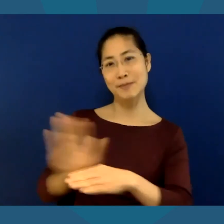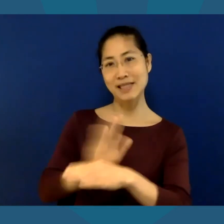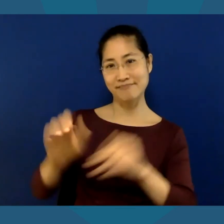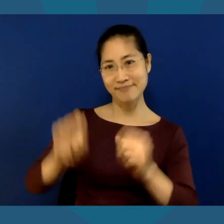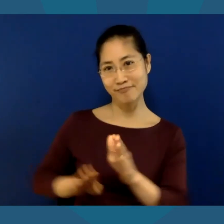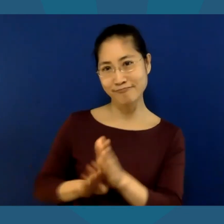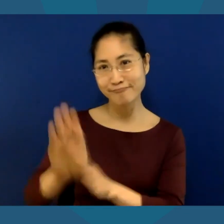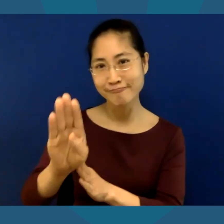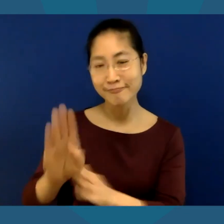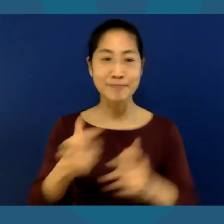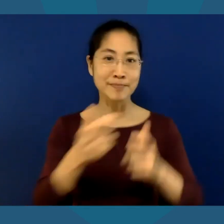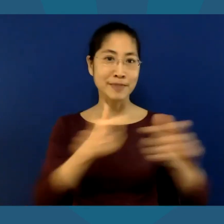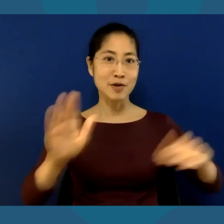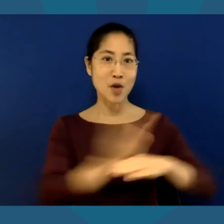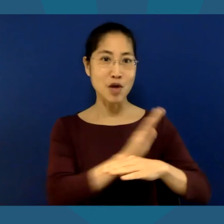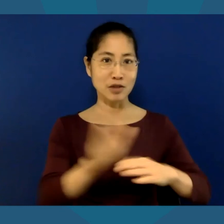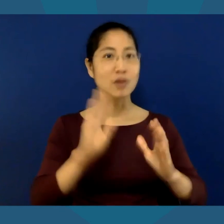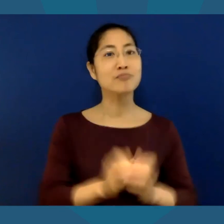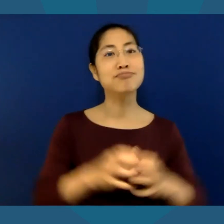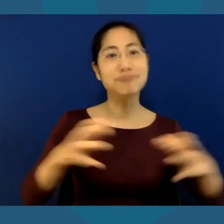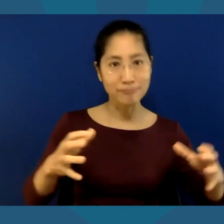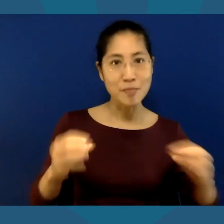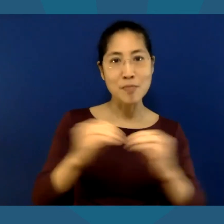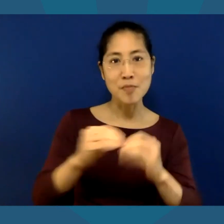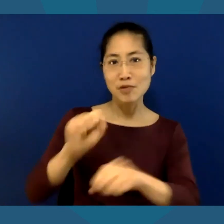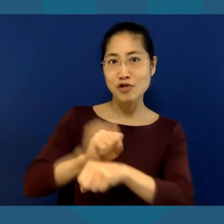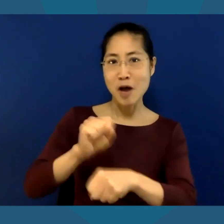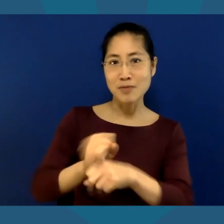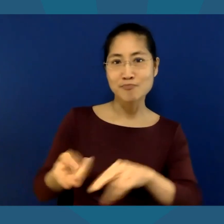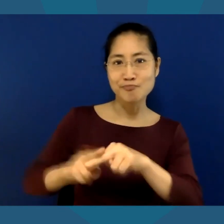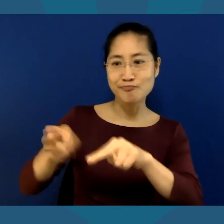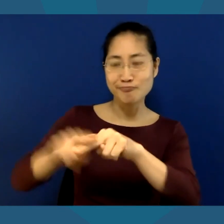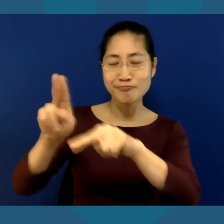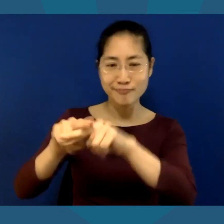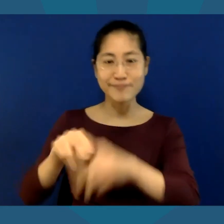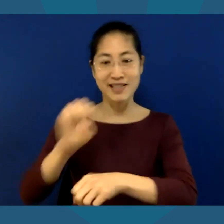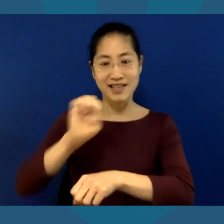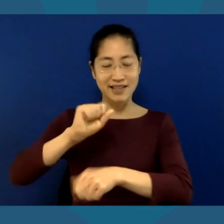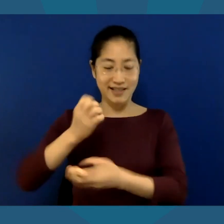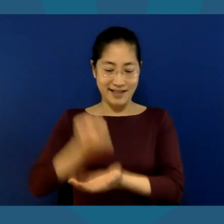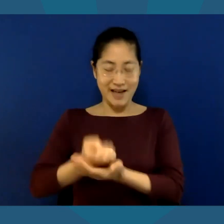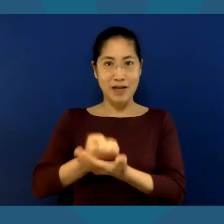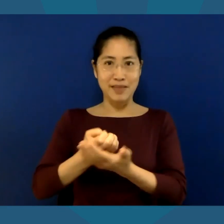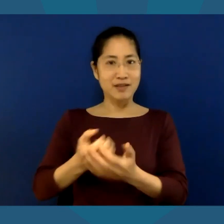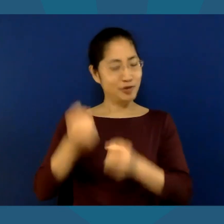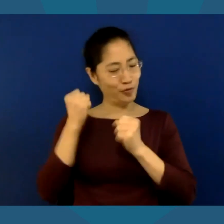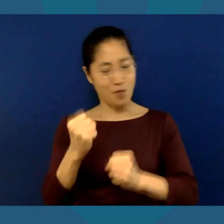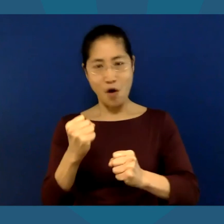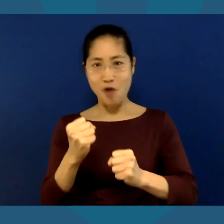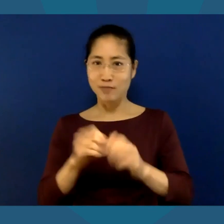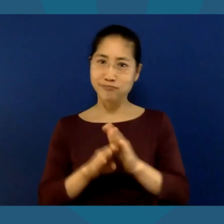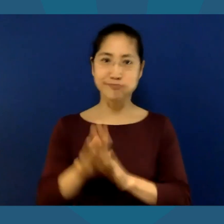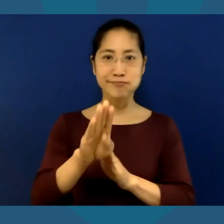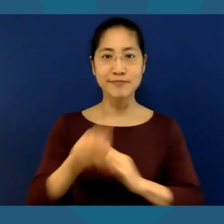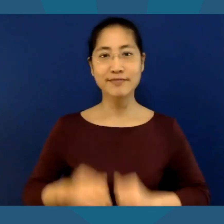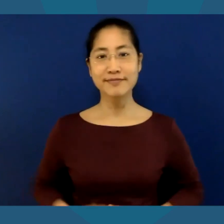Arizona infrastructure, small businesses will prosper and corporations will expand in Arizona, creating job growth